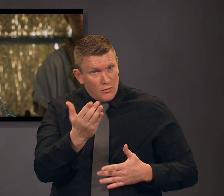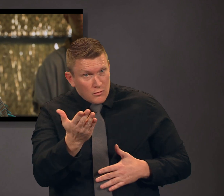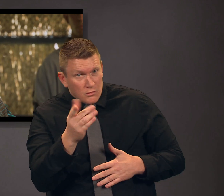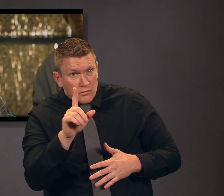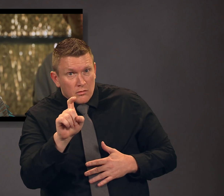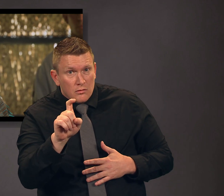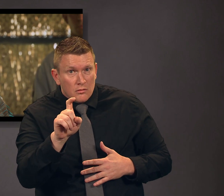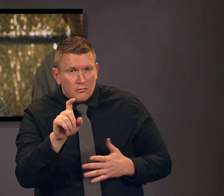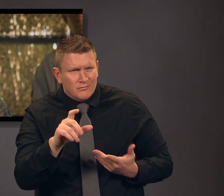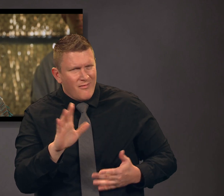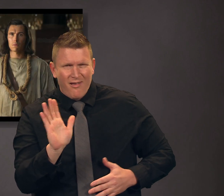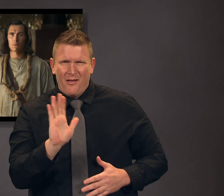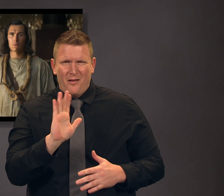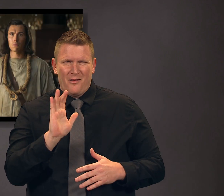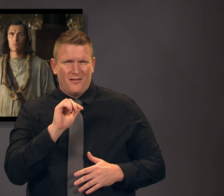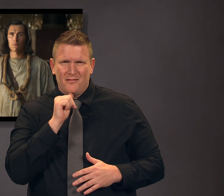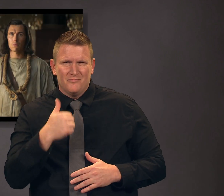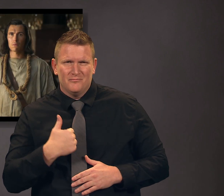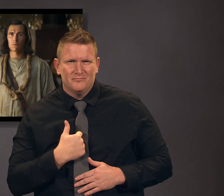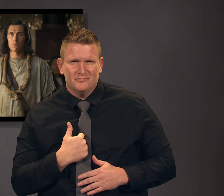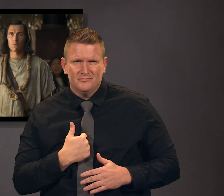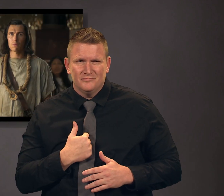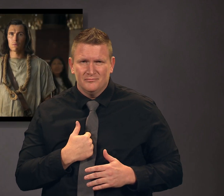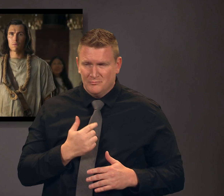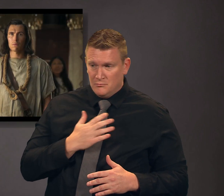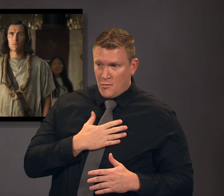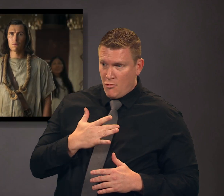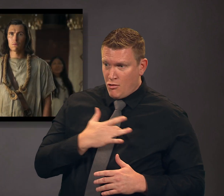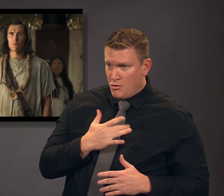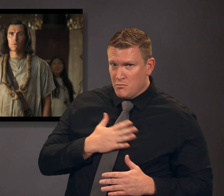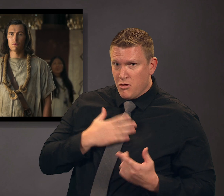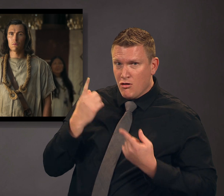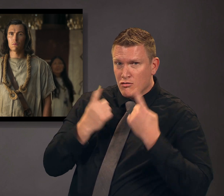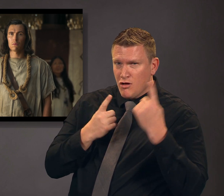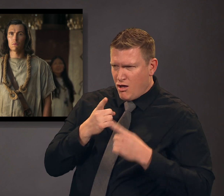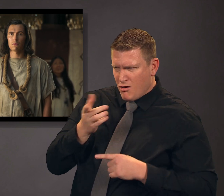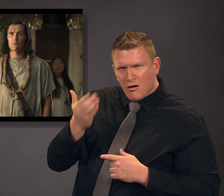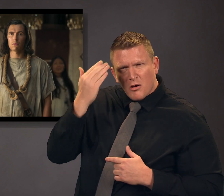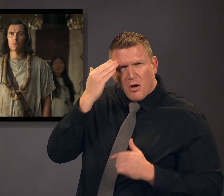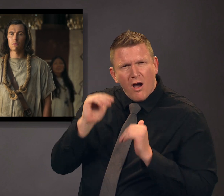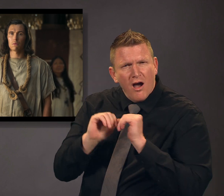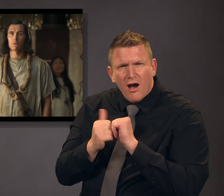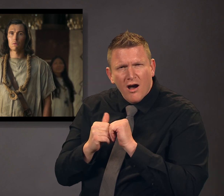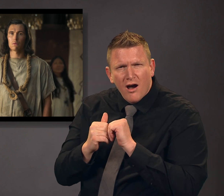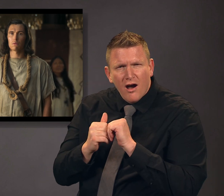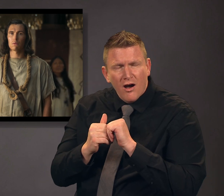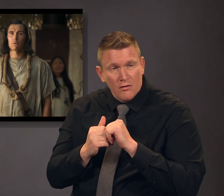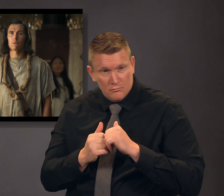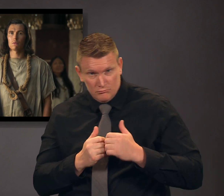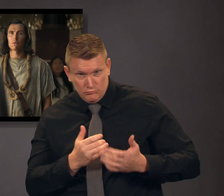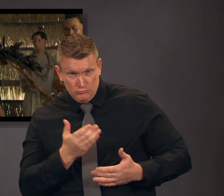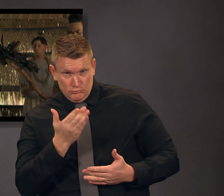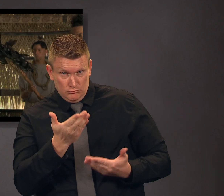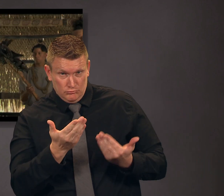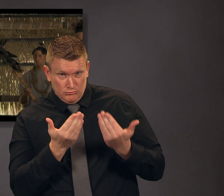thou the thoughts of my heart? Thou mayest speak boldly and tell me concerning these things.